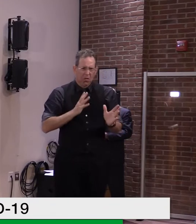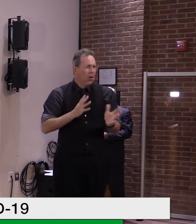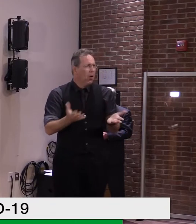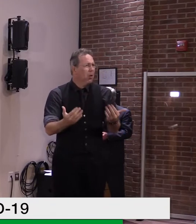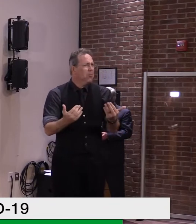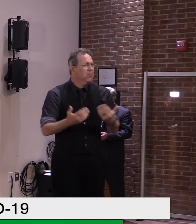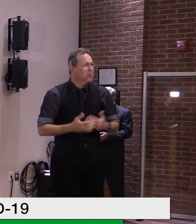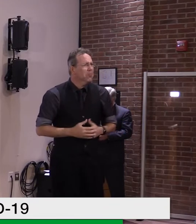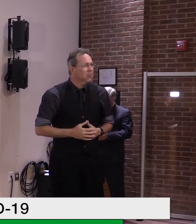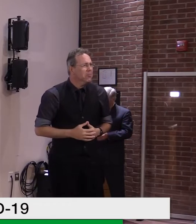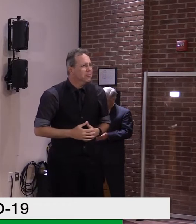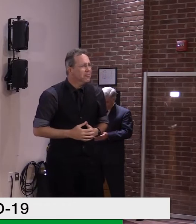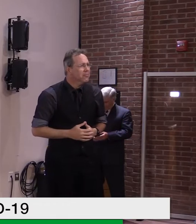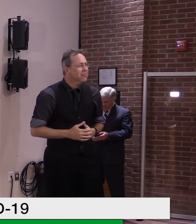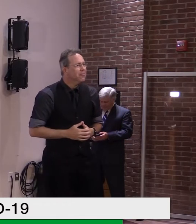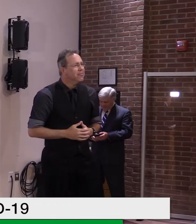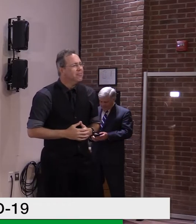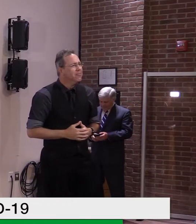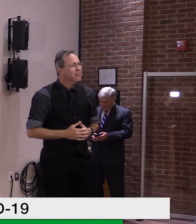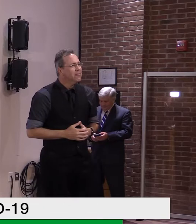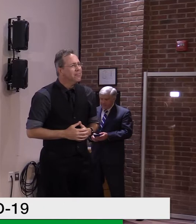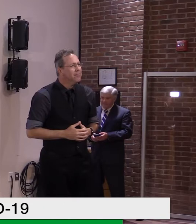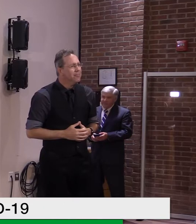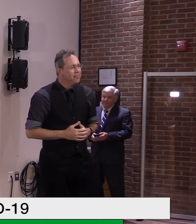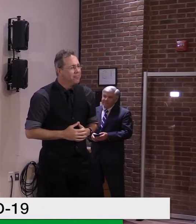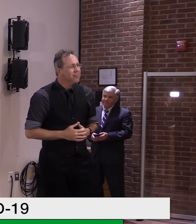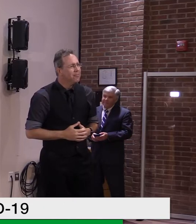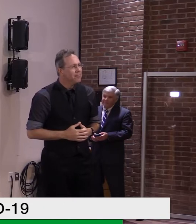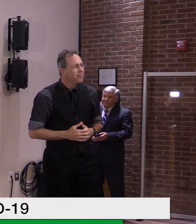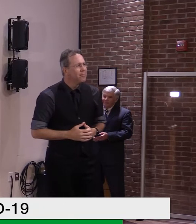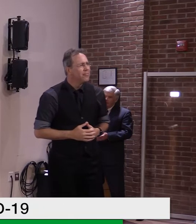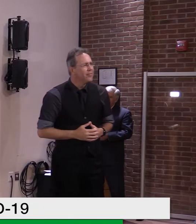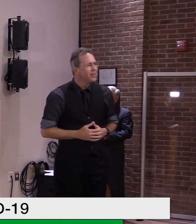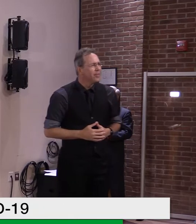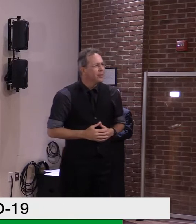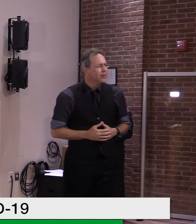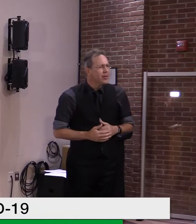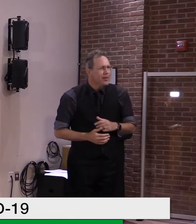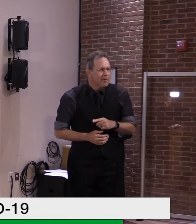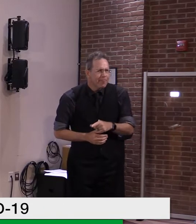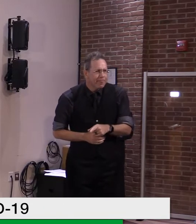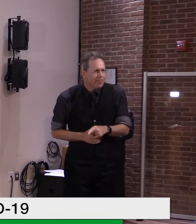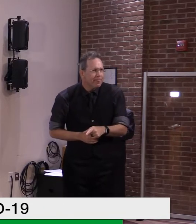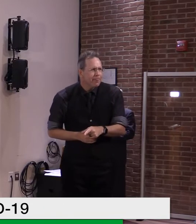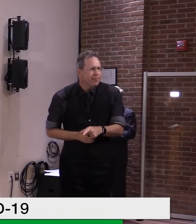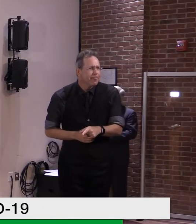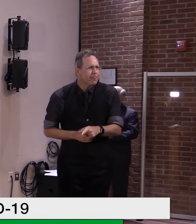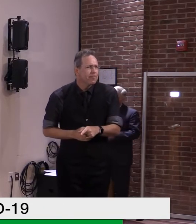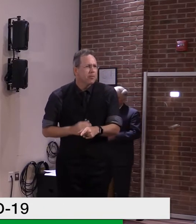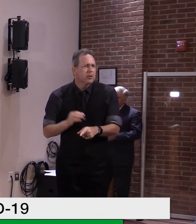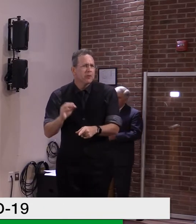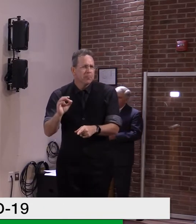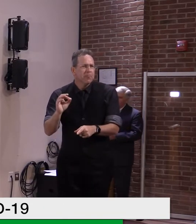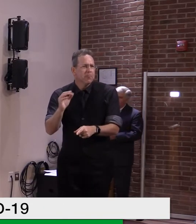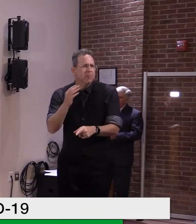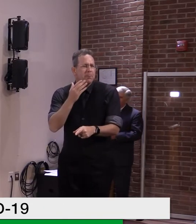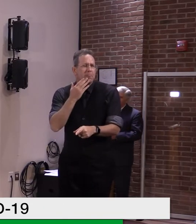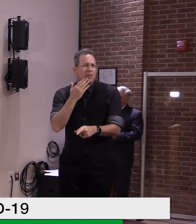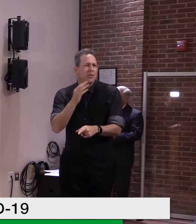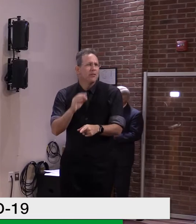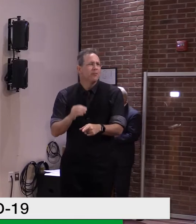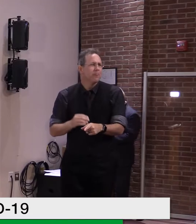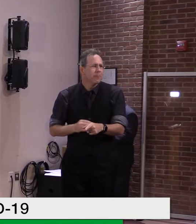Okay, perhaps somebody at the DMV would know. Okay, thank you, Governor. And I suppose we'll talk next week. Thank